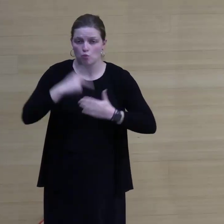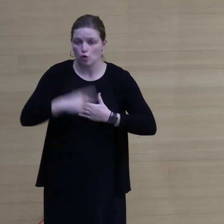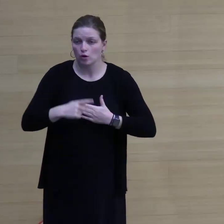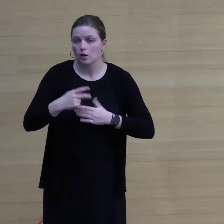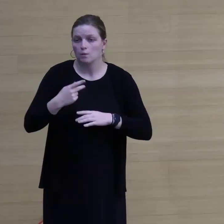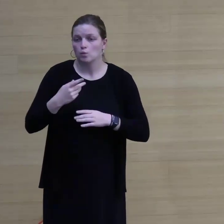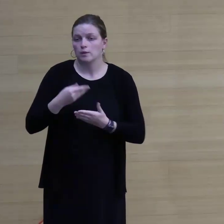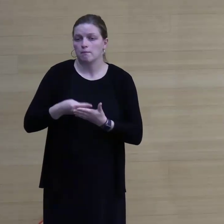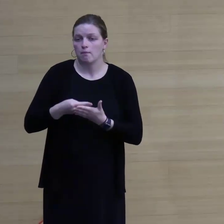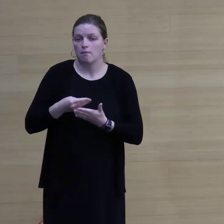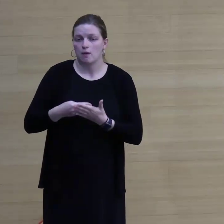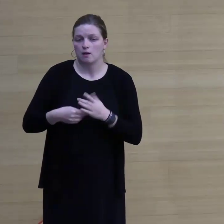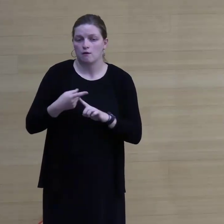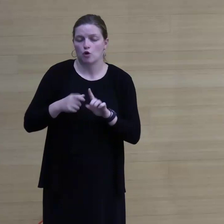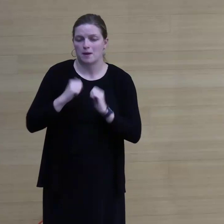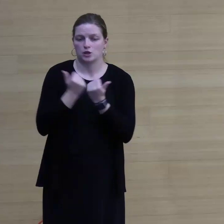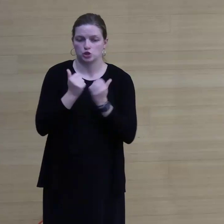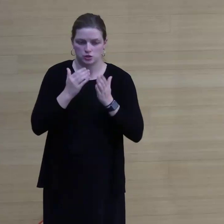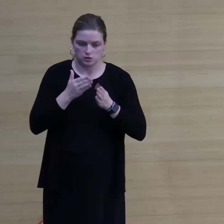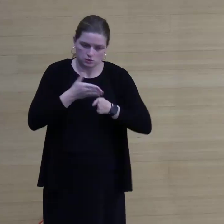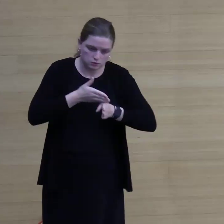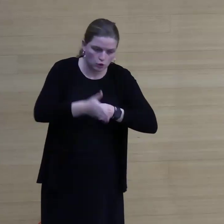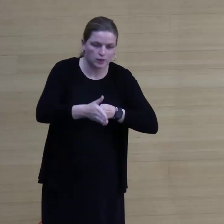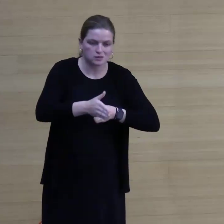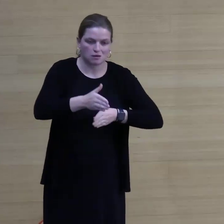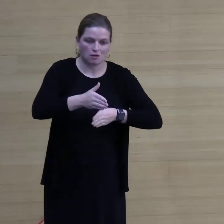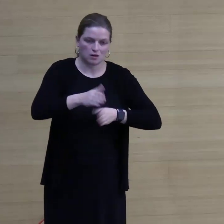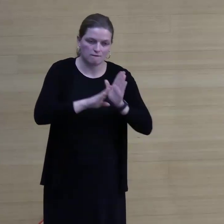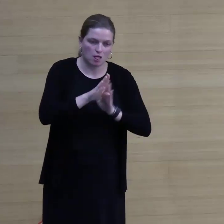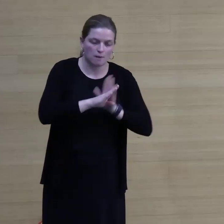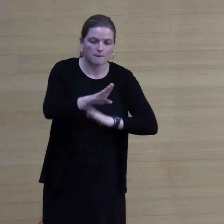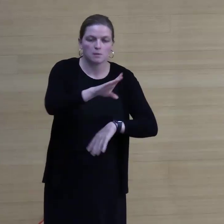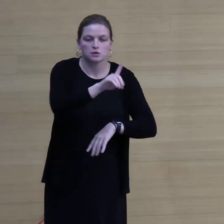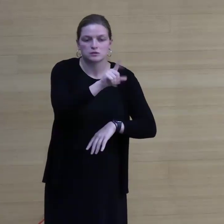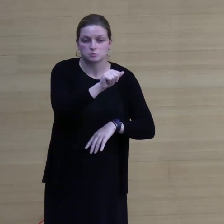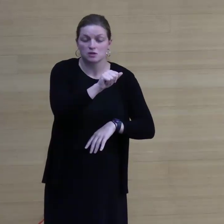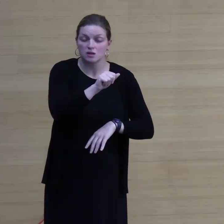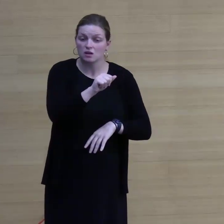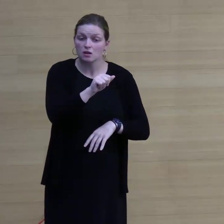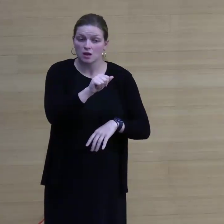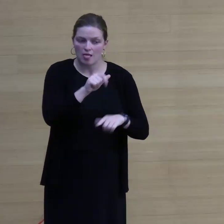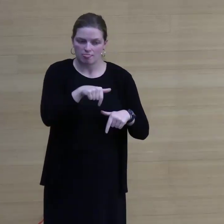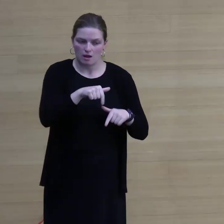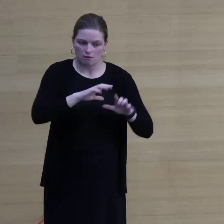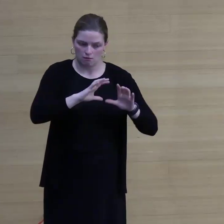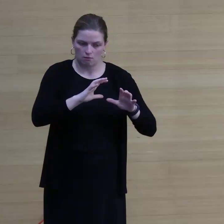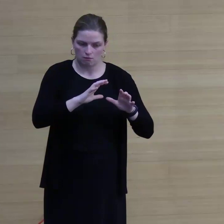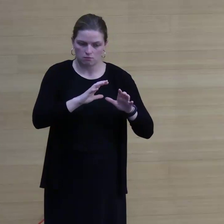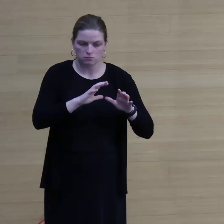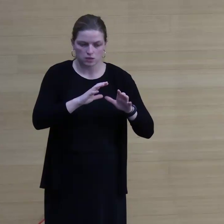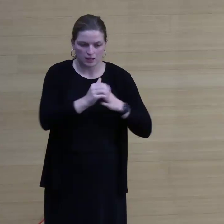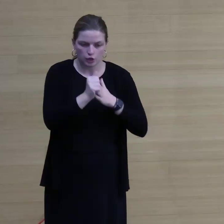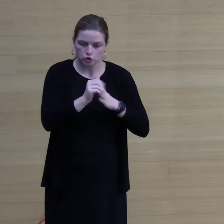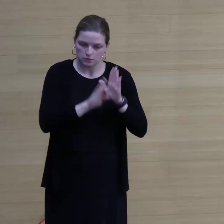dollars from an agency focused on people with developmental disabilities, and it was a youth-led